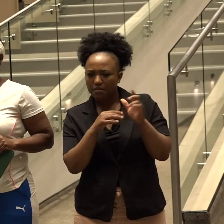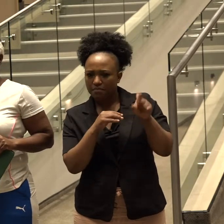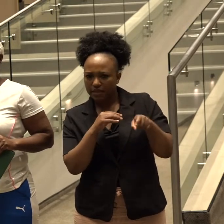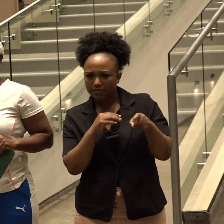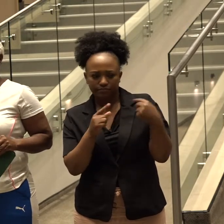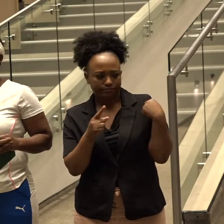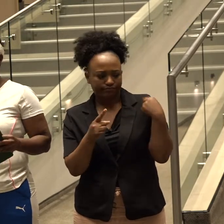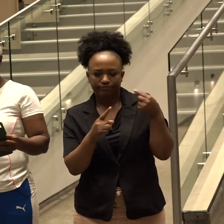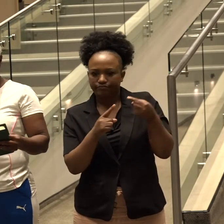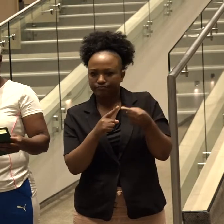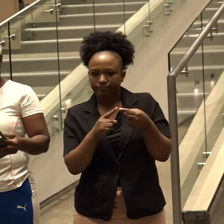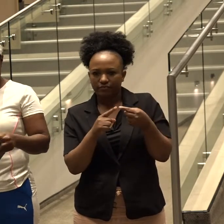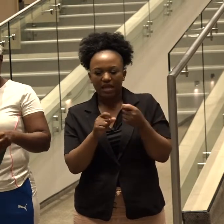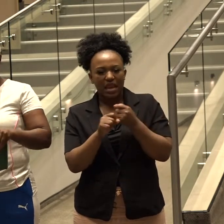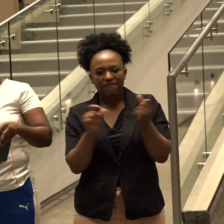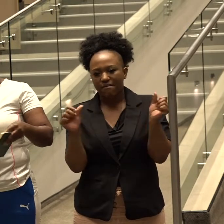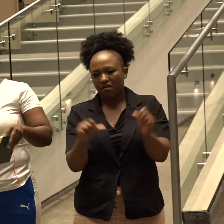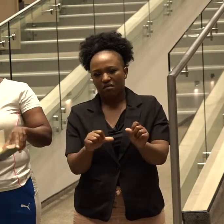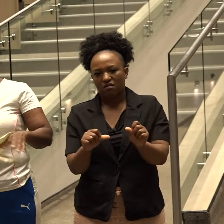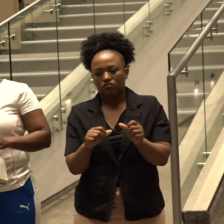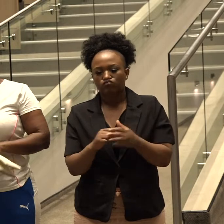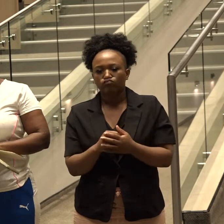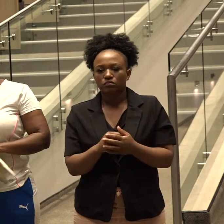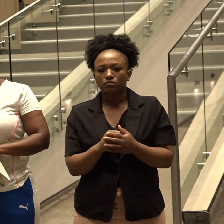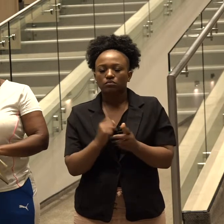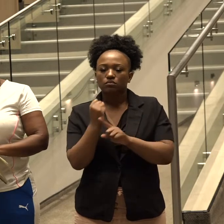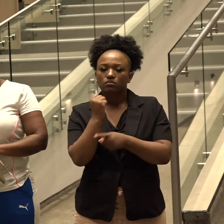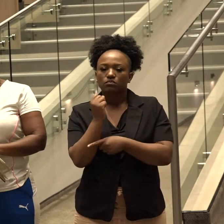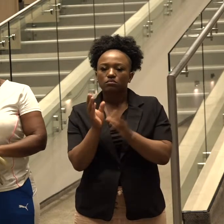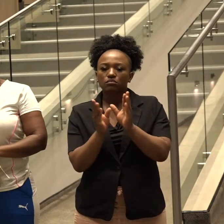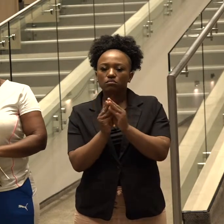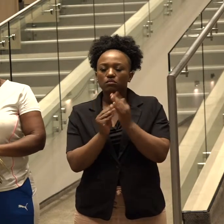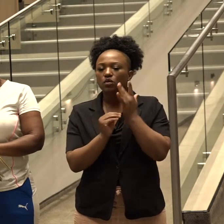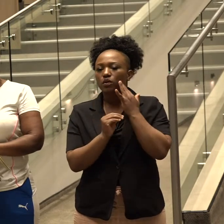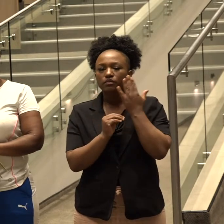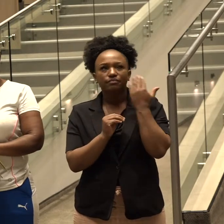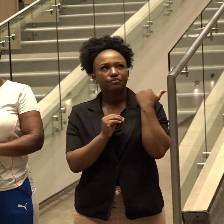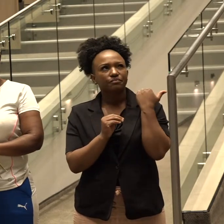till today my last meeting